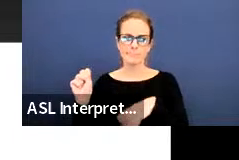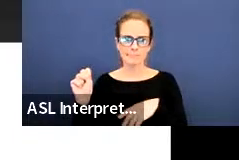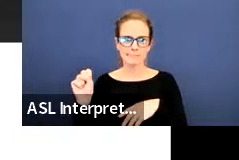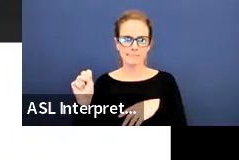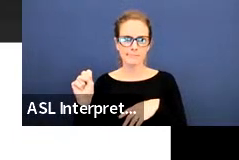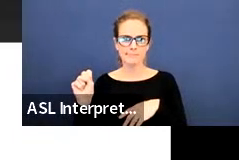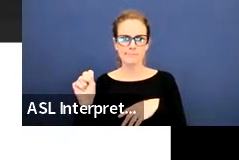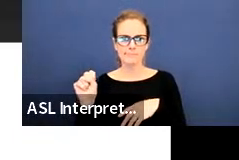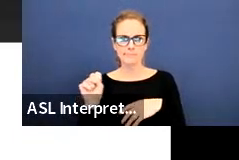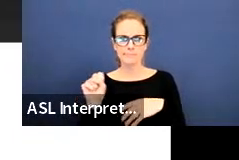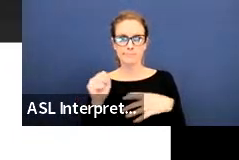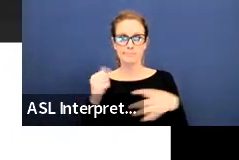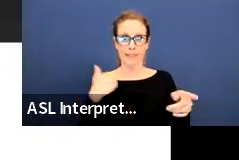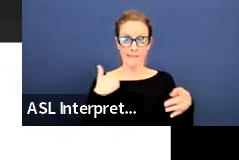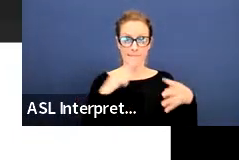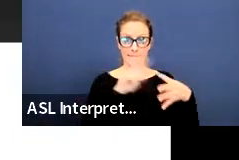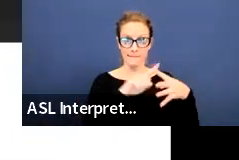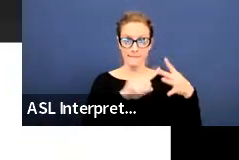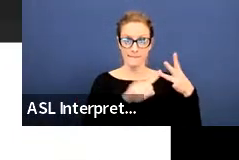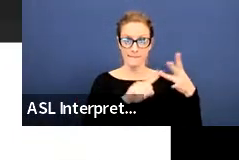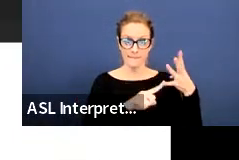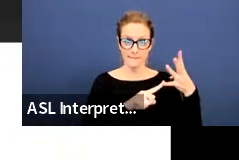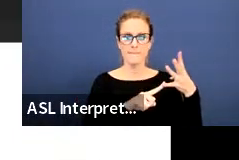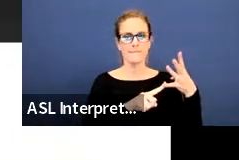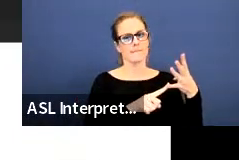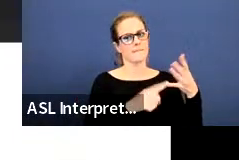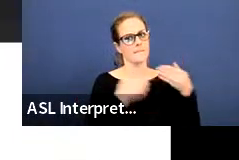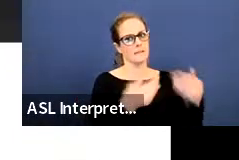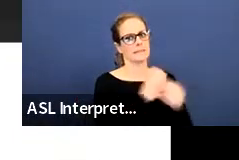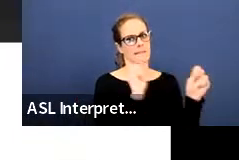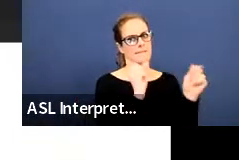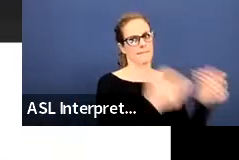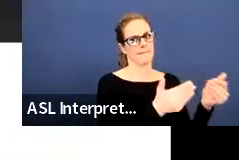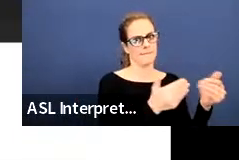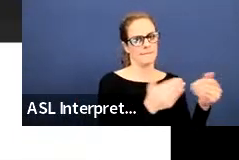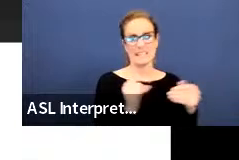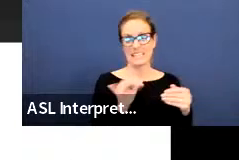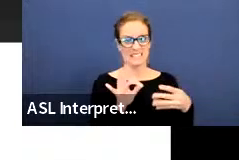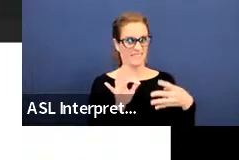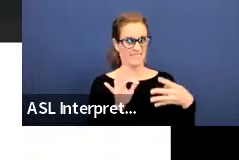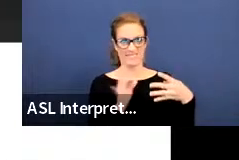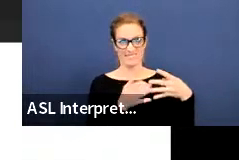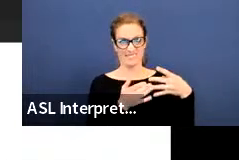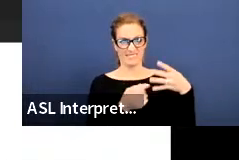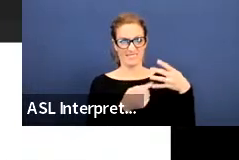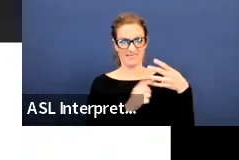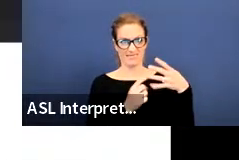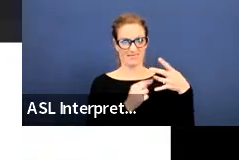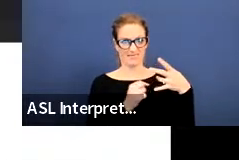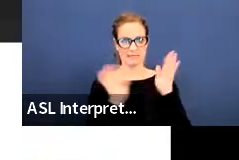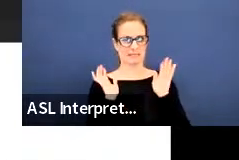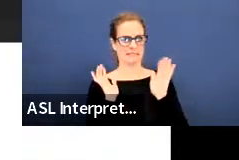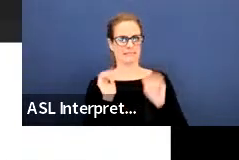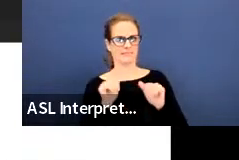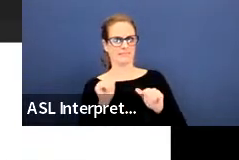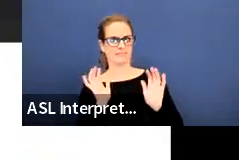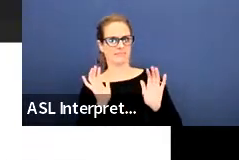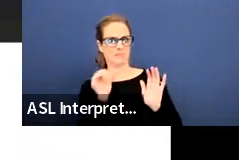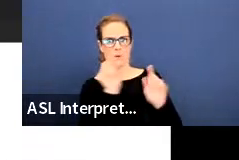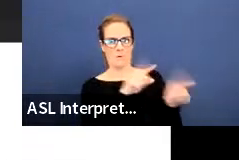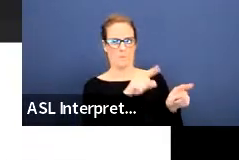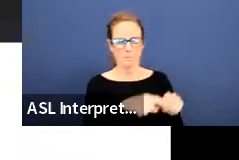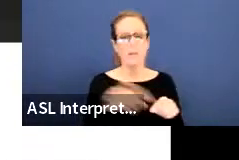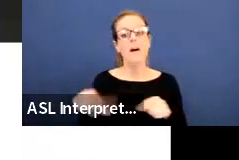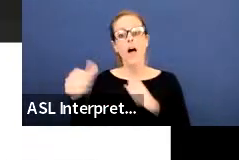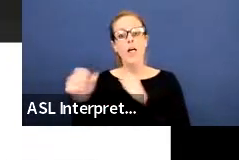things when you have a questionable site. There's one more slide. There's another flyer that's coming out and maybe